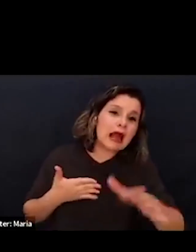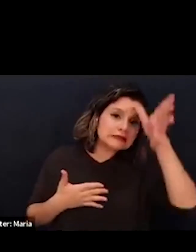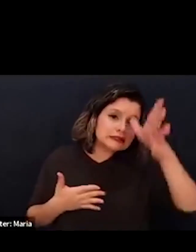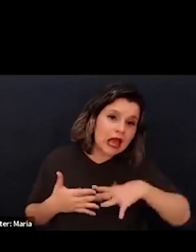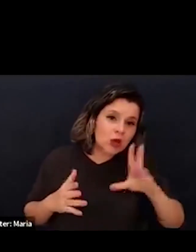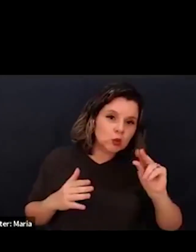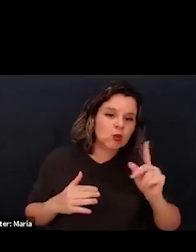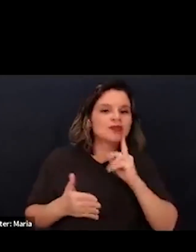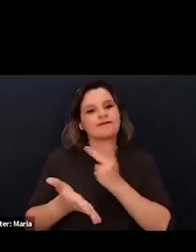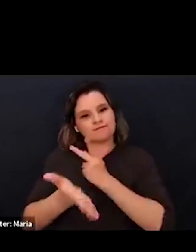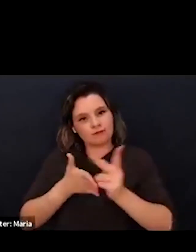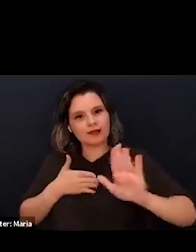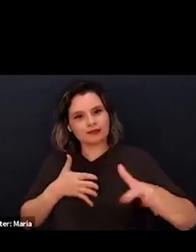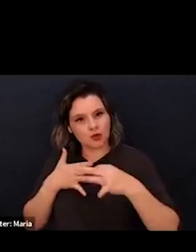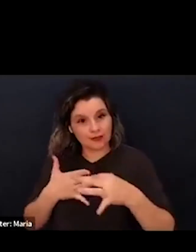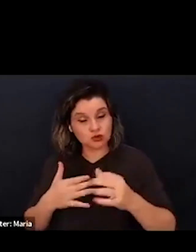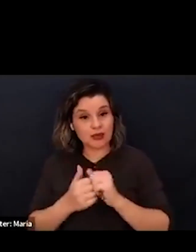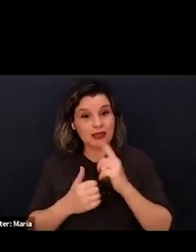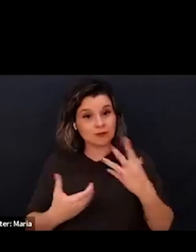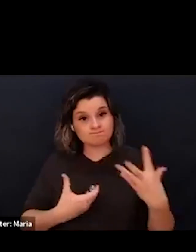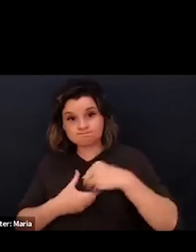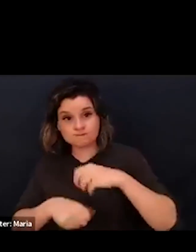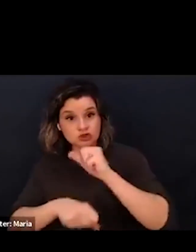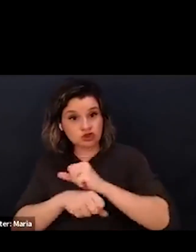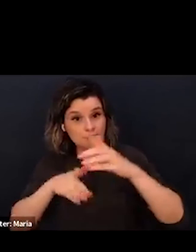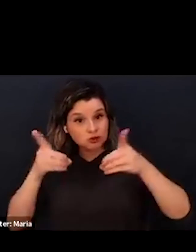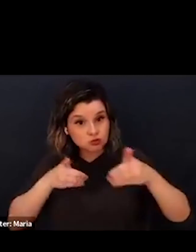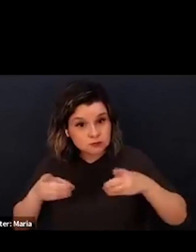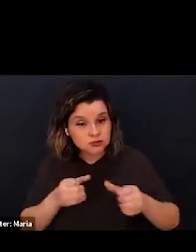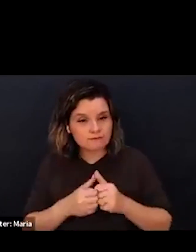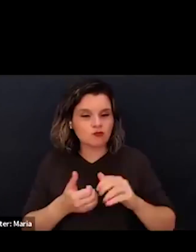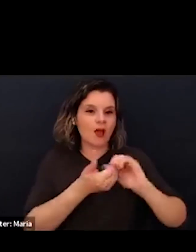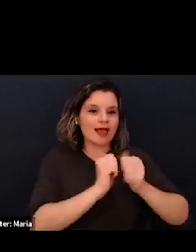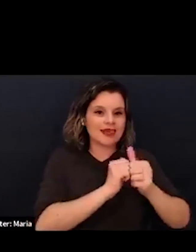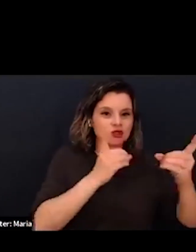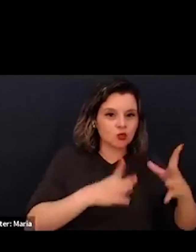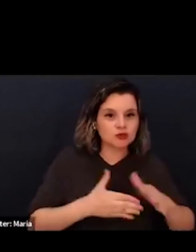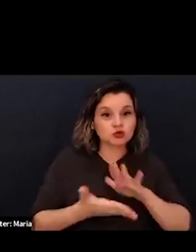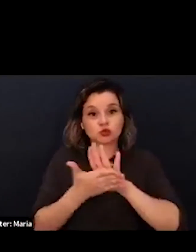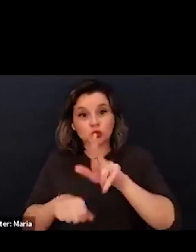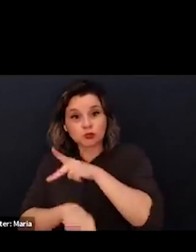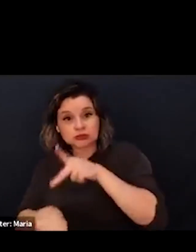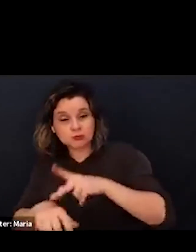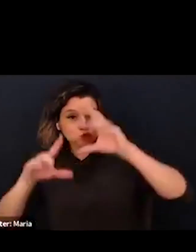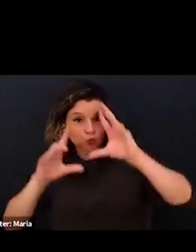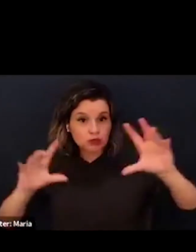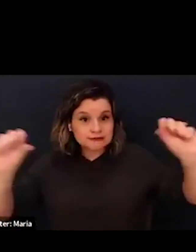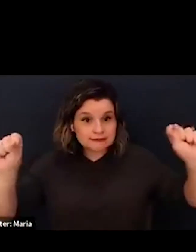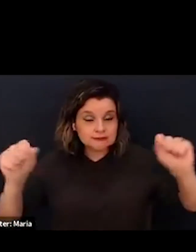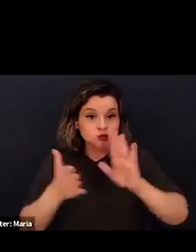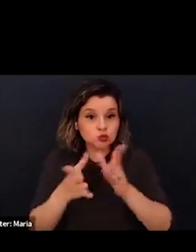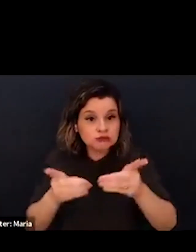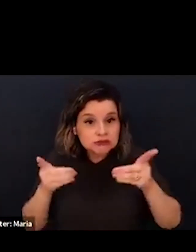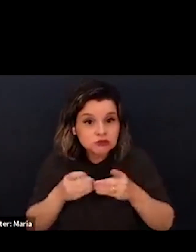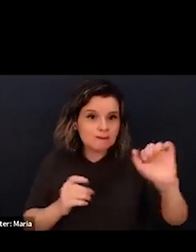at their leadership. And if we can build that into job descriptions for athletic directors, school principals, superintendents of school districts, political